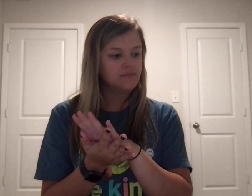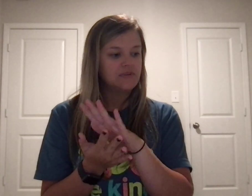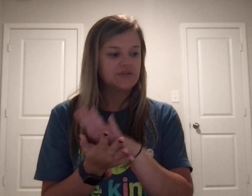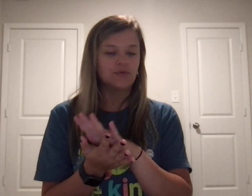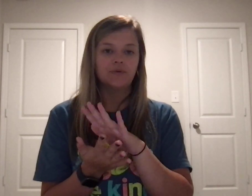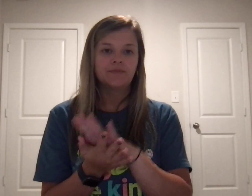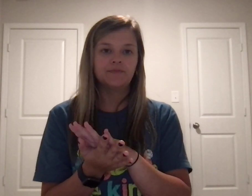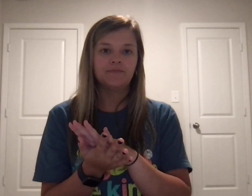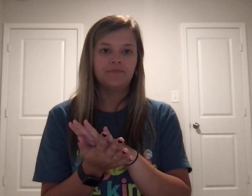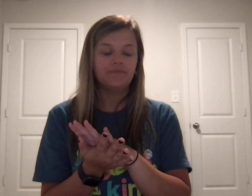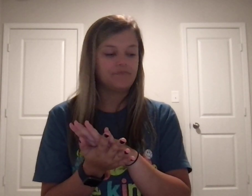School.